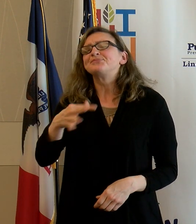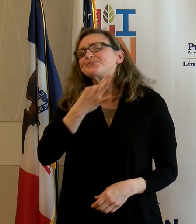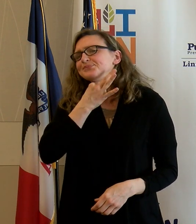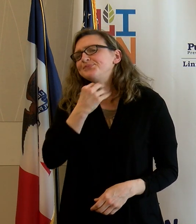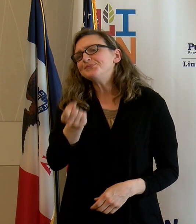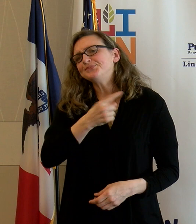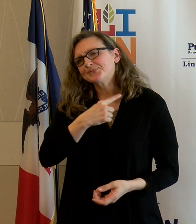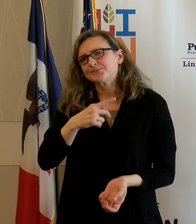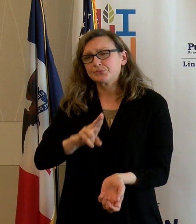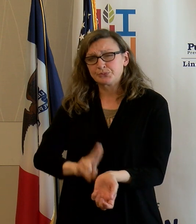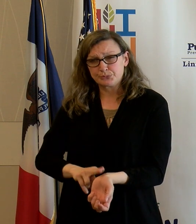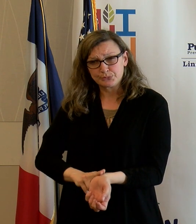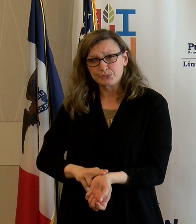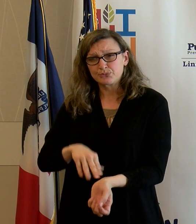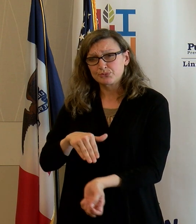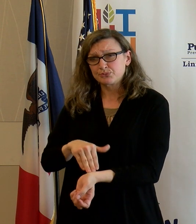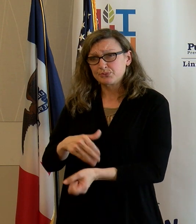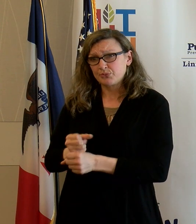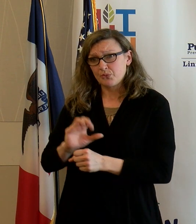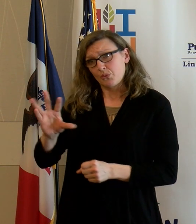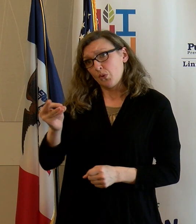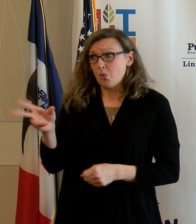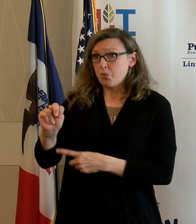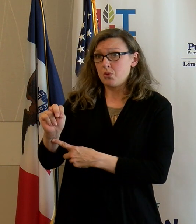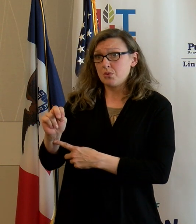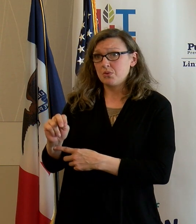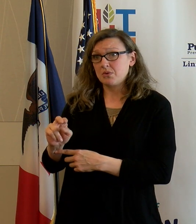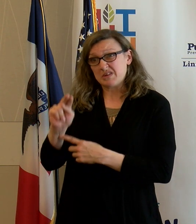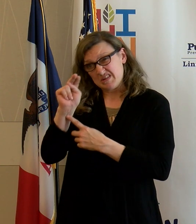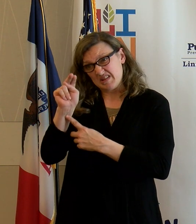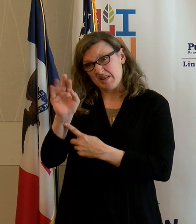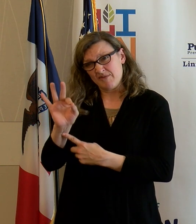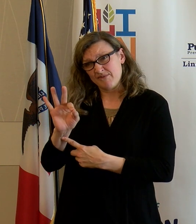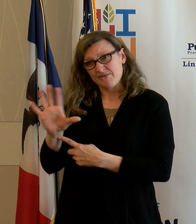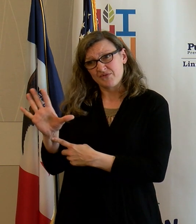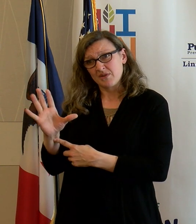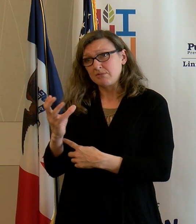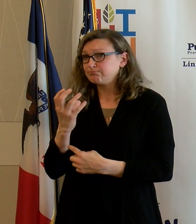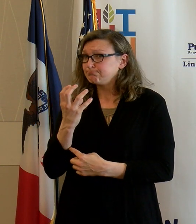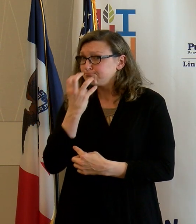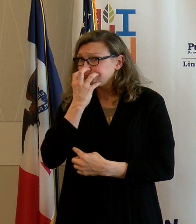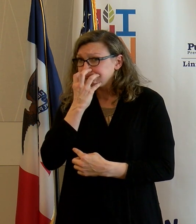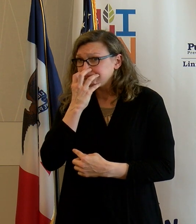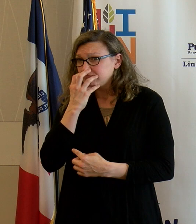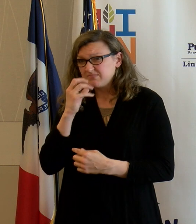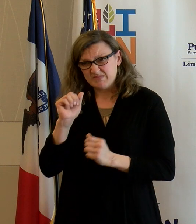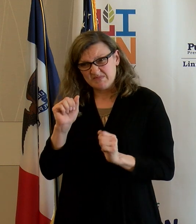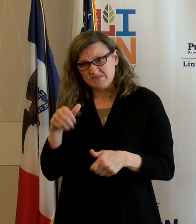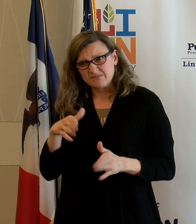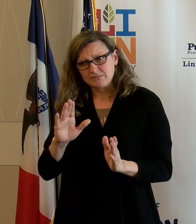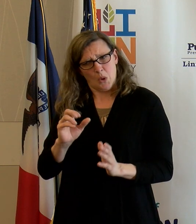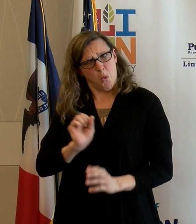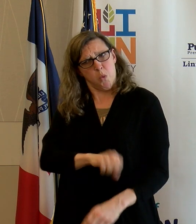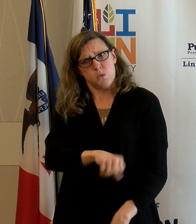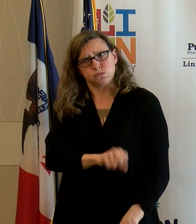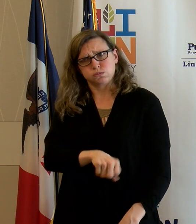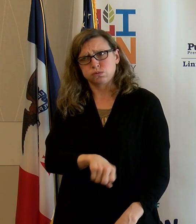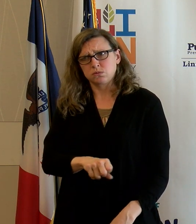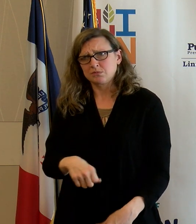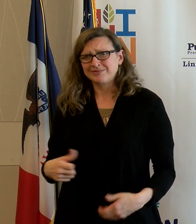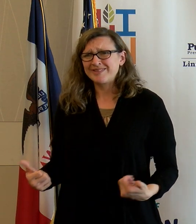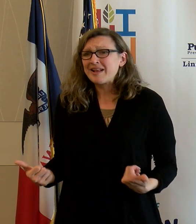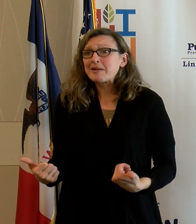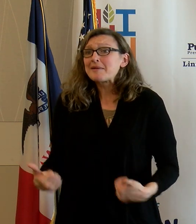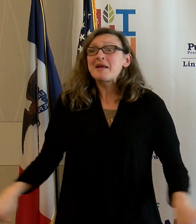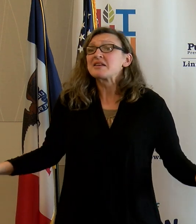own N95 mask, would they be allowed to wear that for their shift? Or Yes, any mask it would